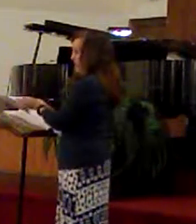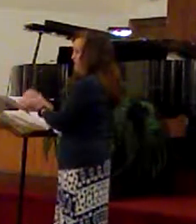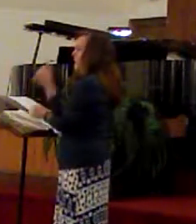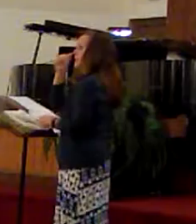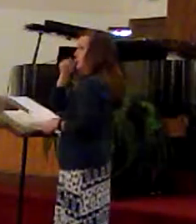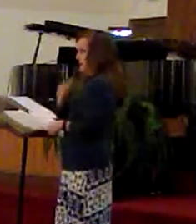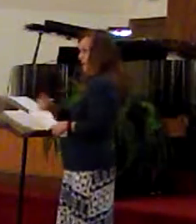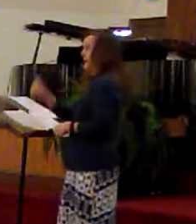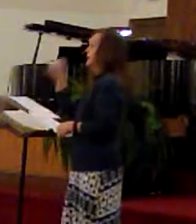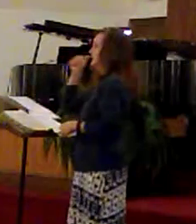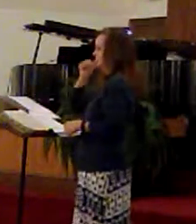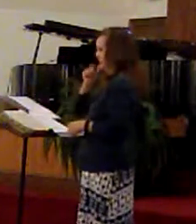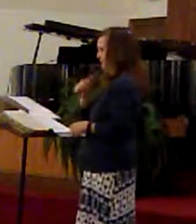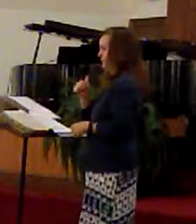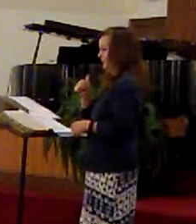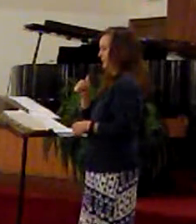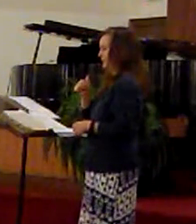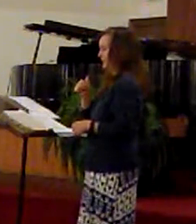Now,